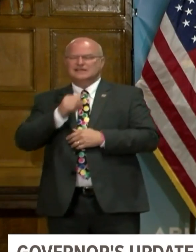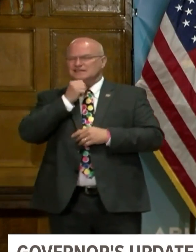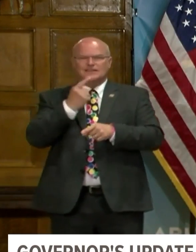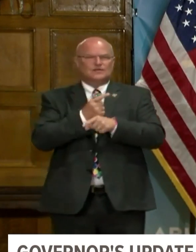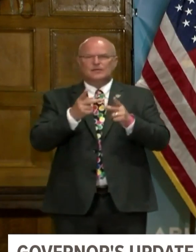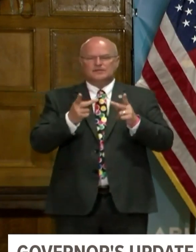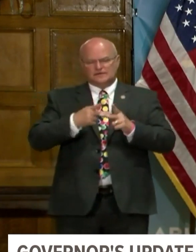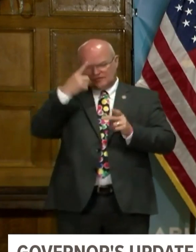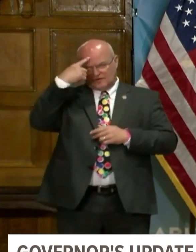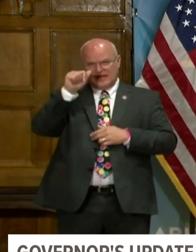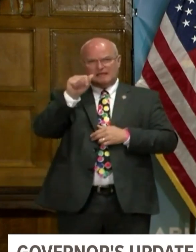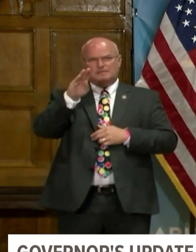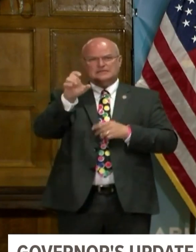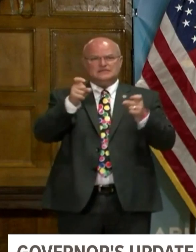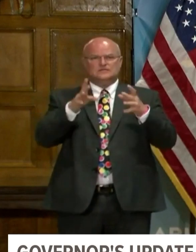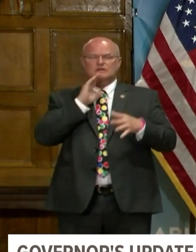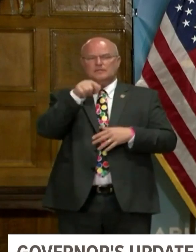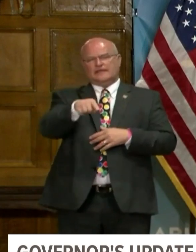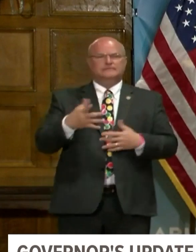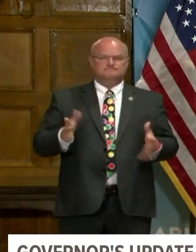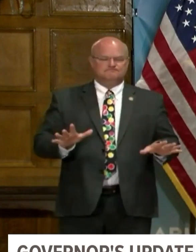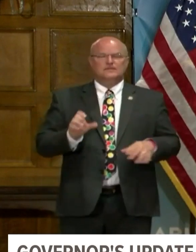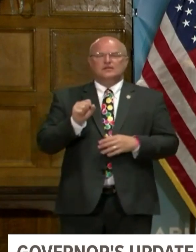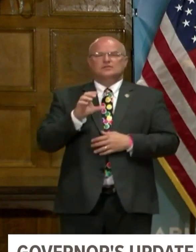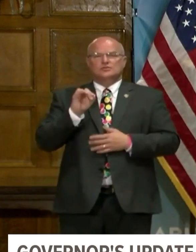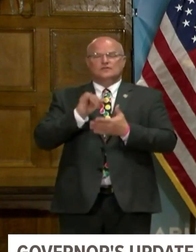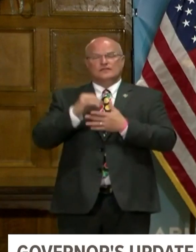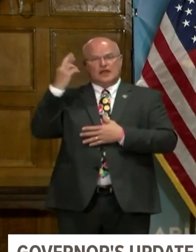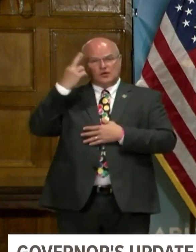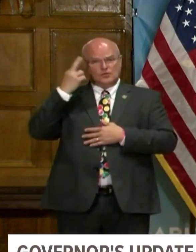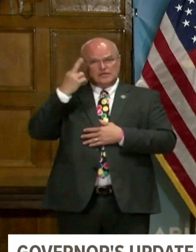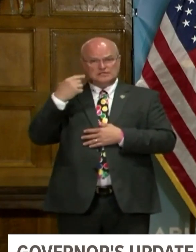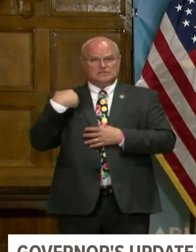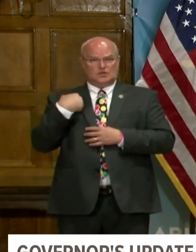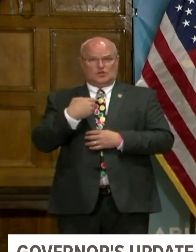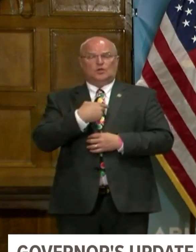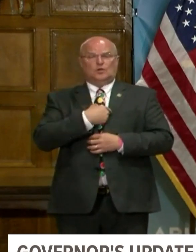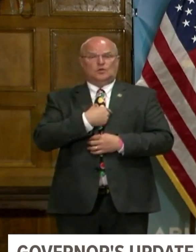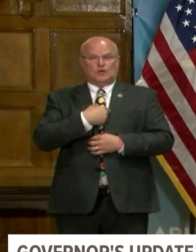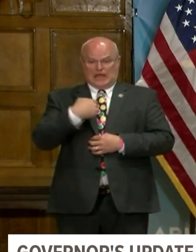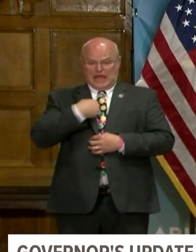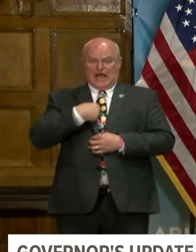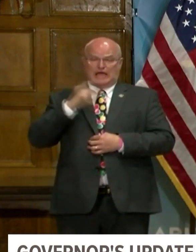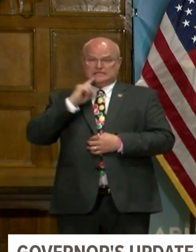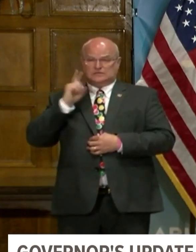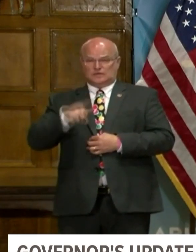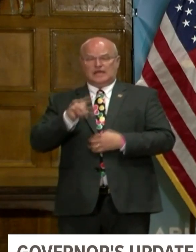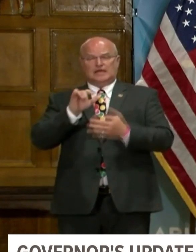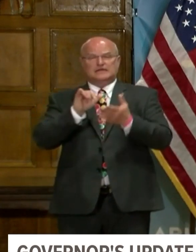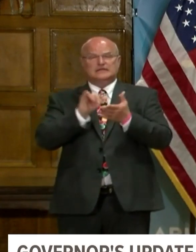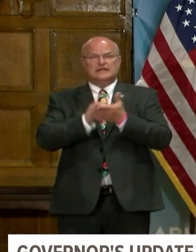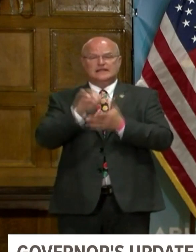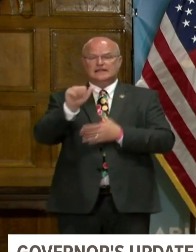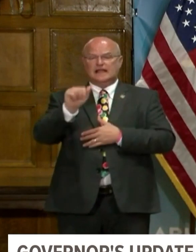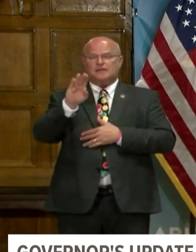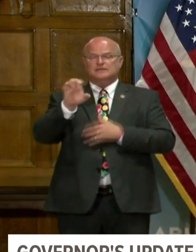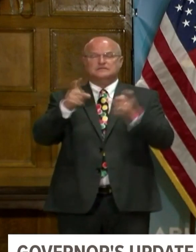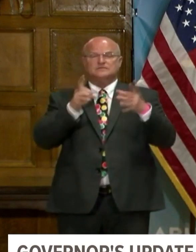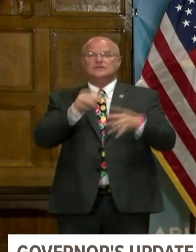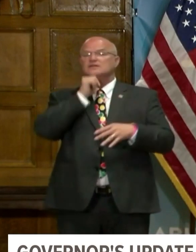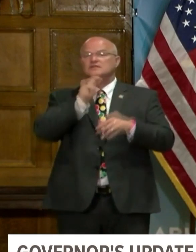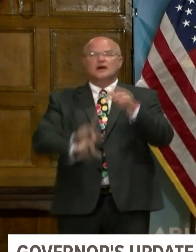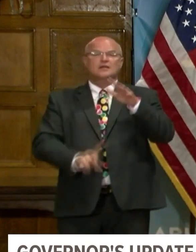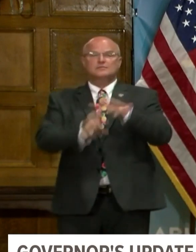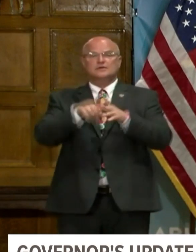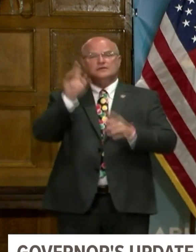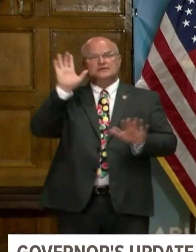right position for the ABC director to be in. And so for that reason, I directed that ABC director not